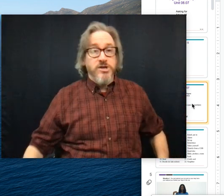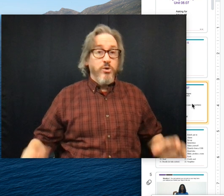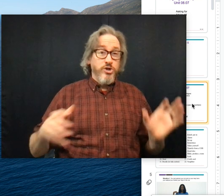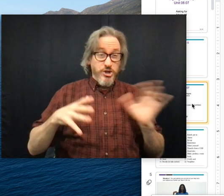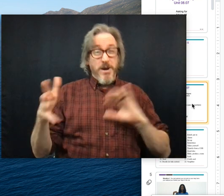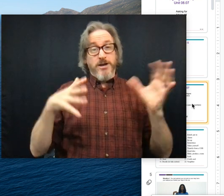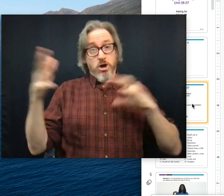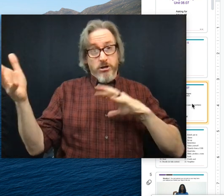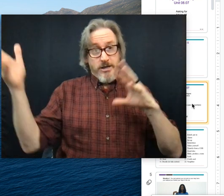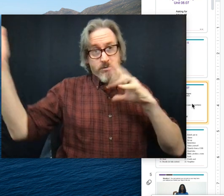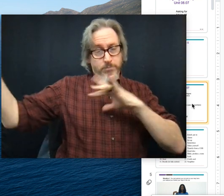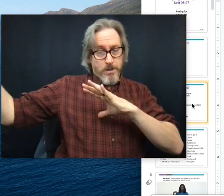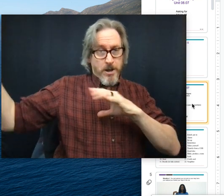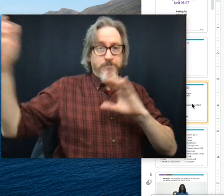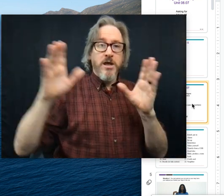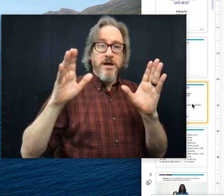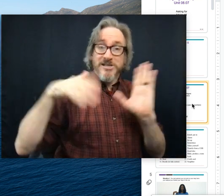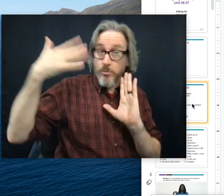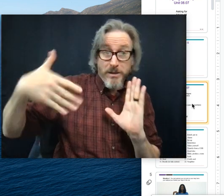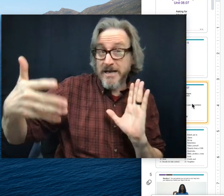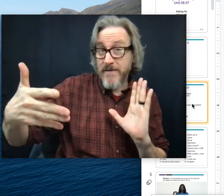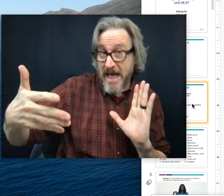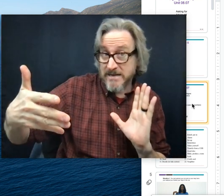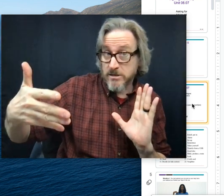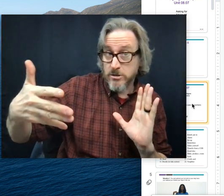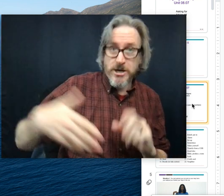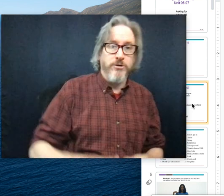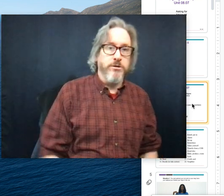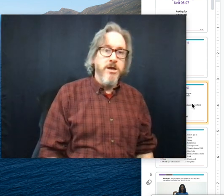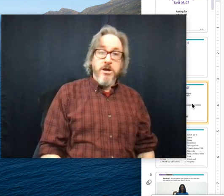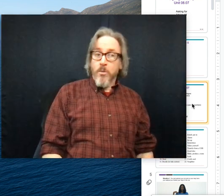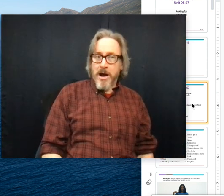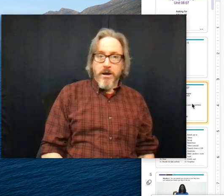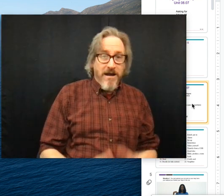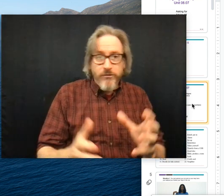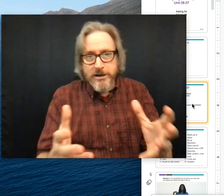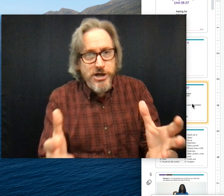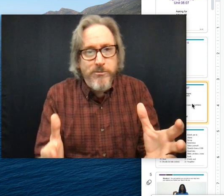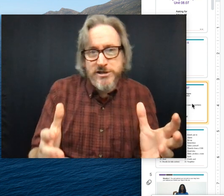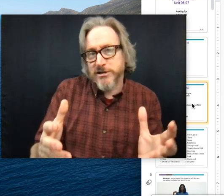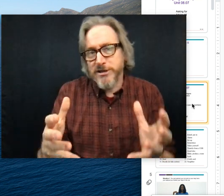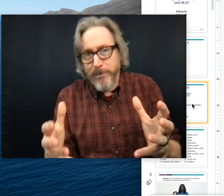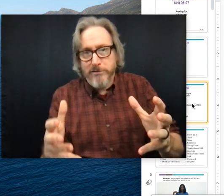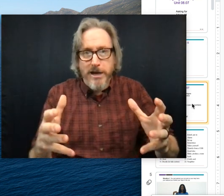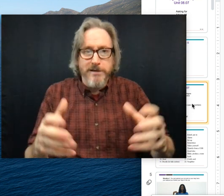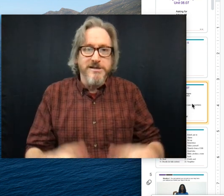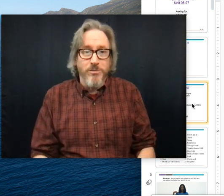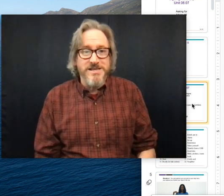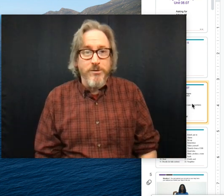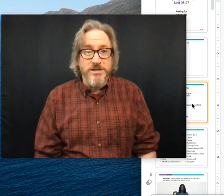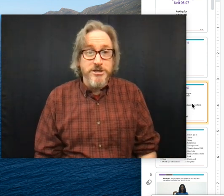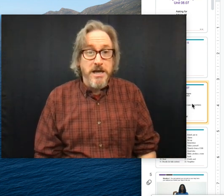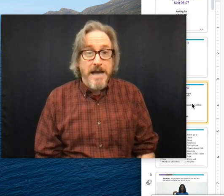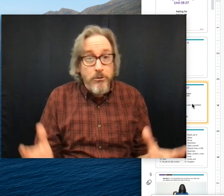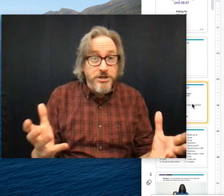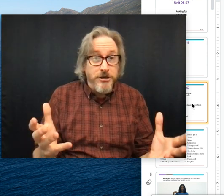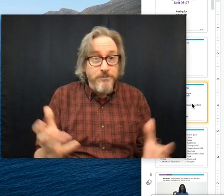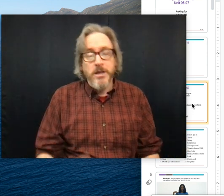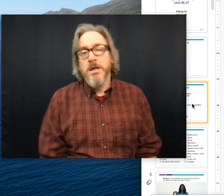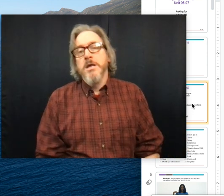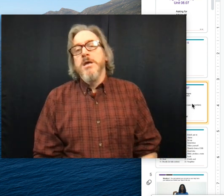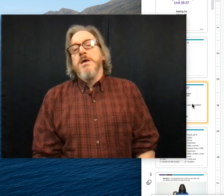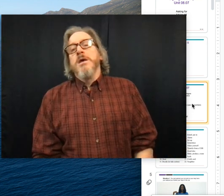overtime. So do you mind calling and blah, blah, blah. So building on that chapter. Wow, every chapter starts to build, right? It's almost like we're teaching a